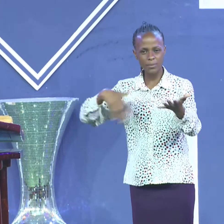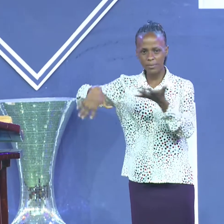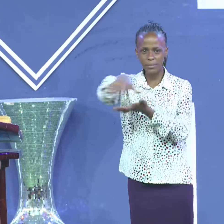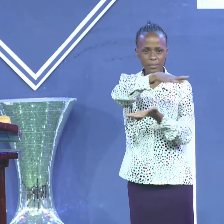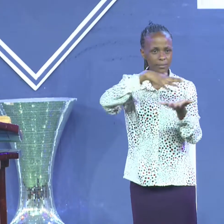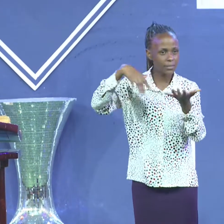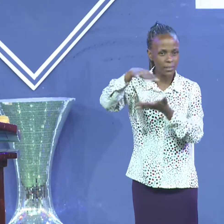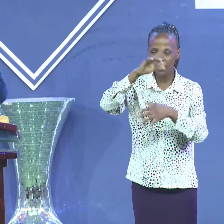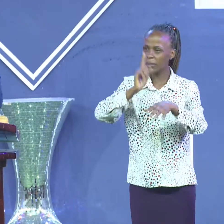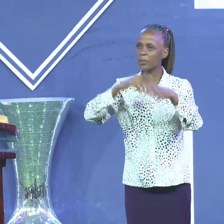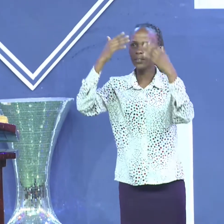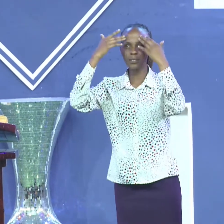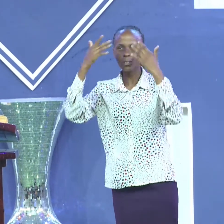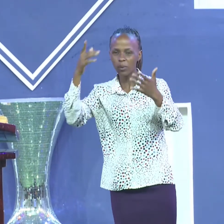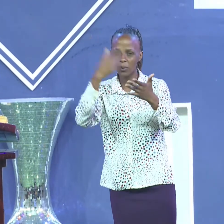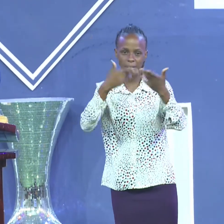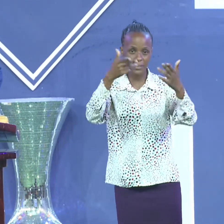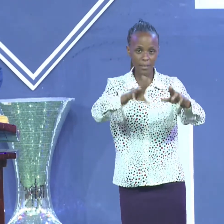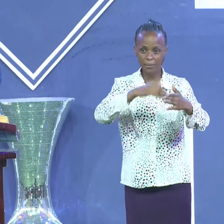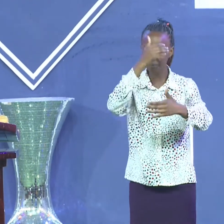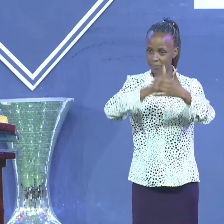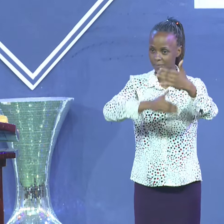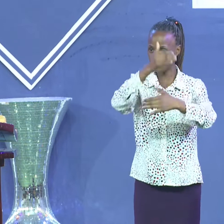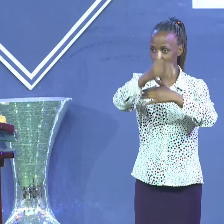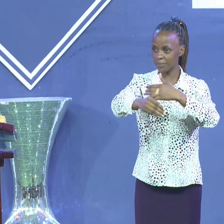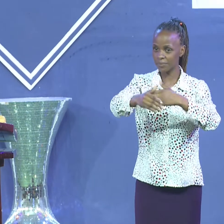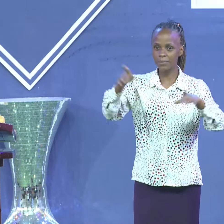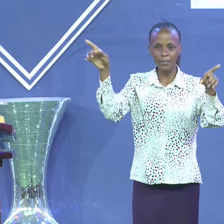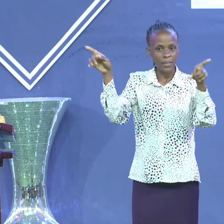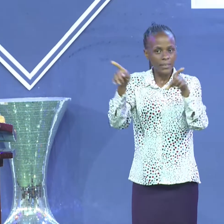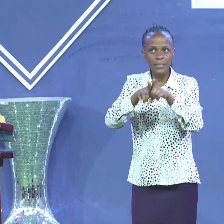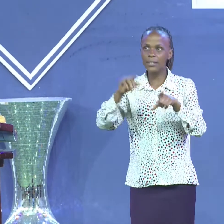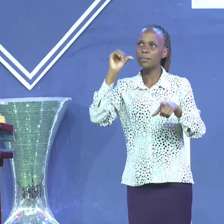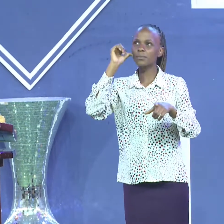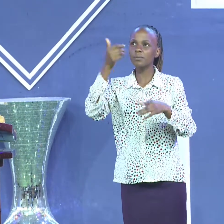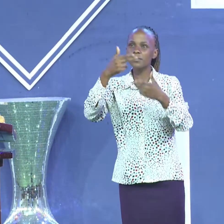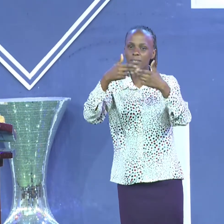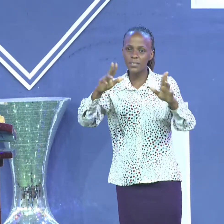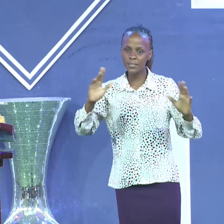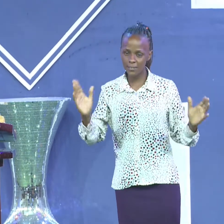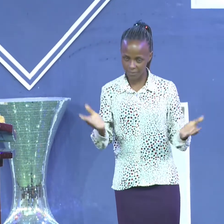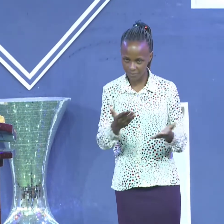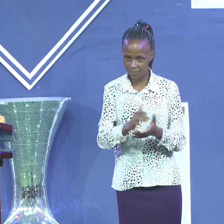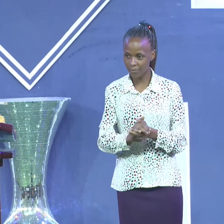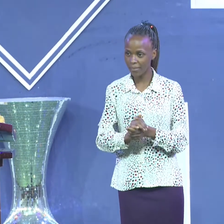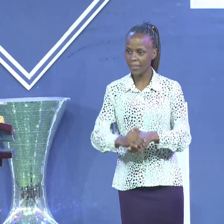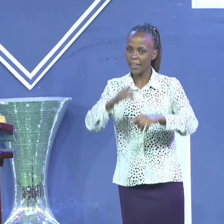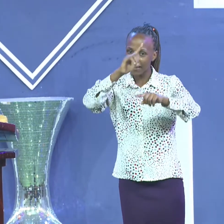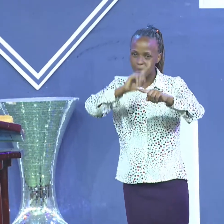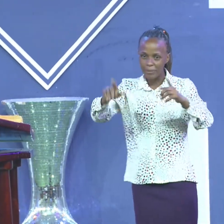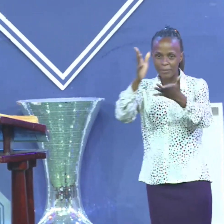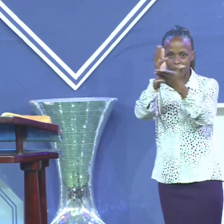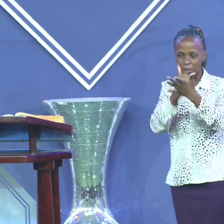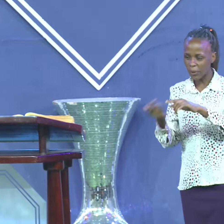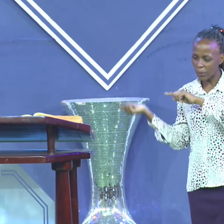who has been confused. Ngatamanyi chichichi dako. When they do not know what is next. Nganolo encha tamanyi watandikia. They don't even know how to begin from Neka tomorrow. Neka tuwaze